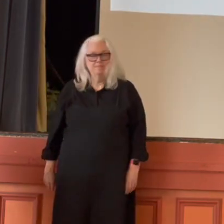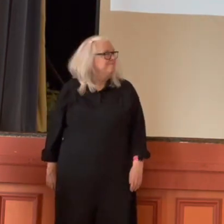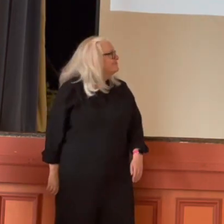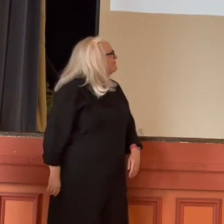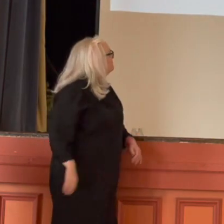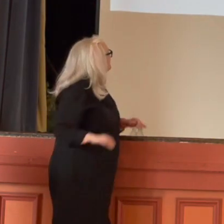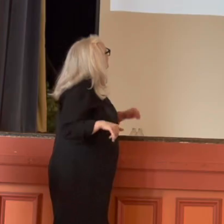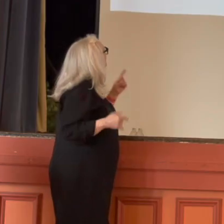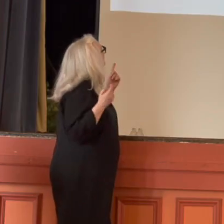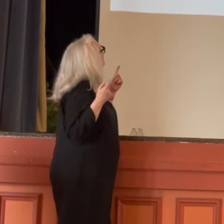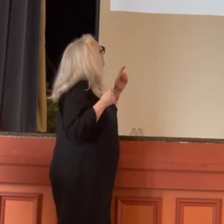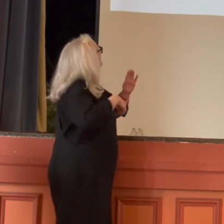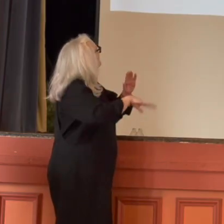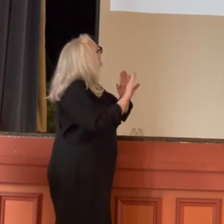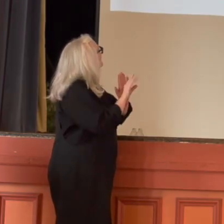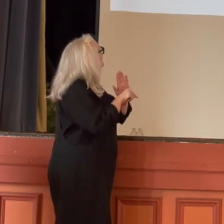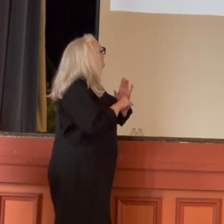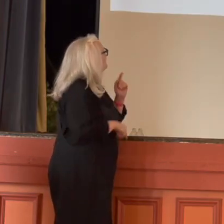So a little background.